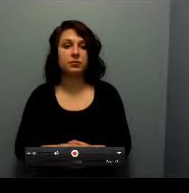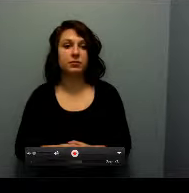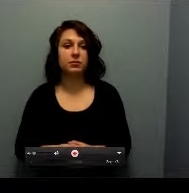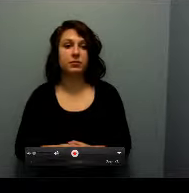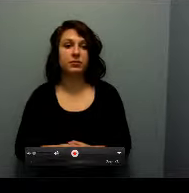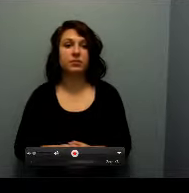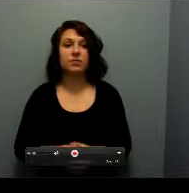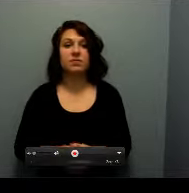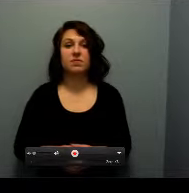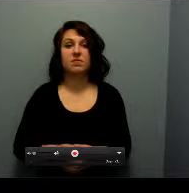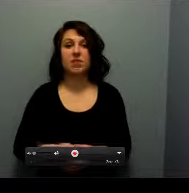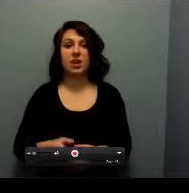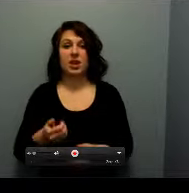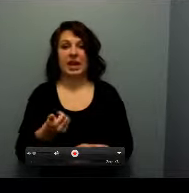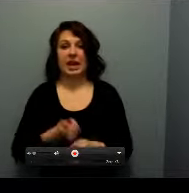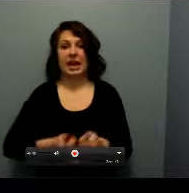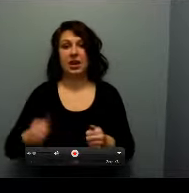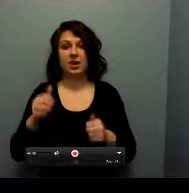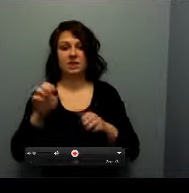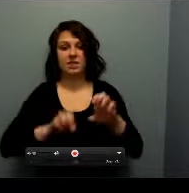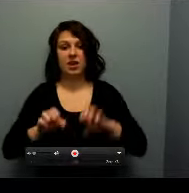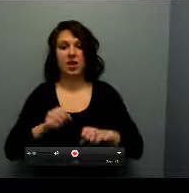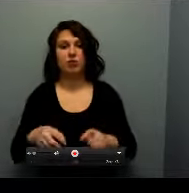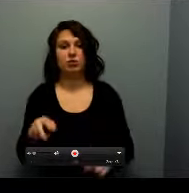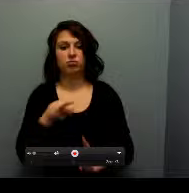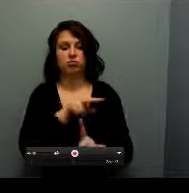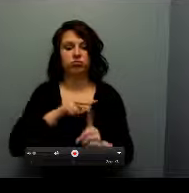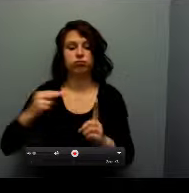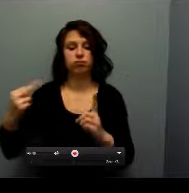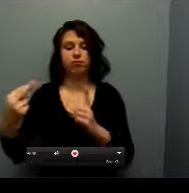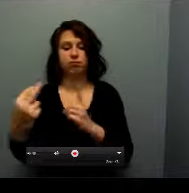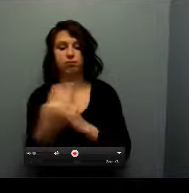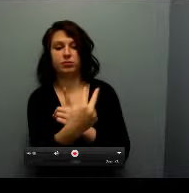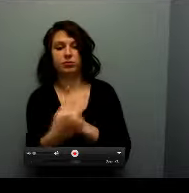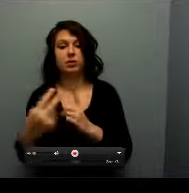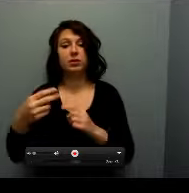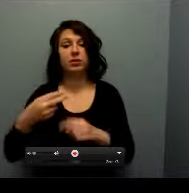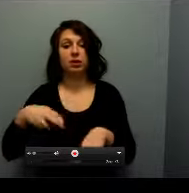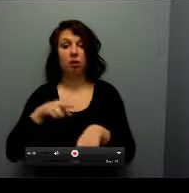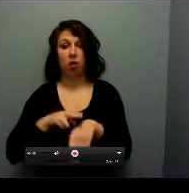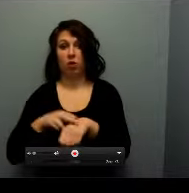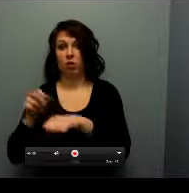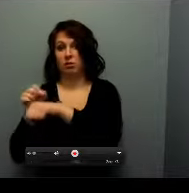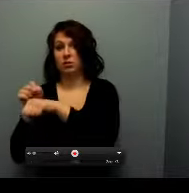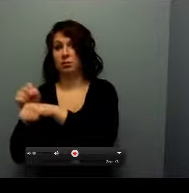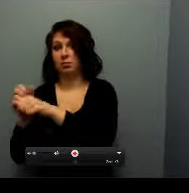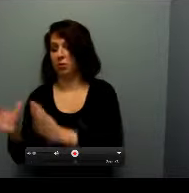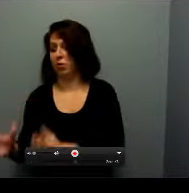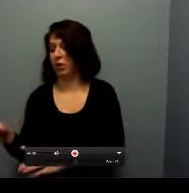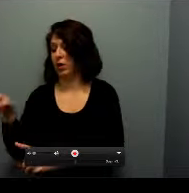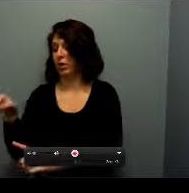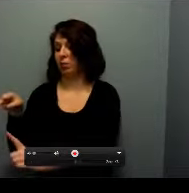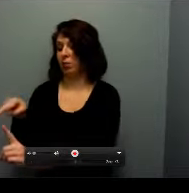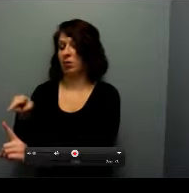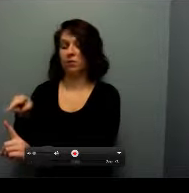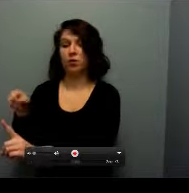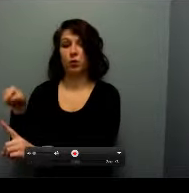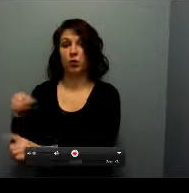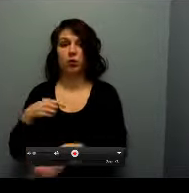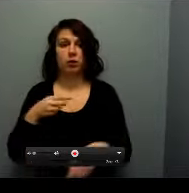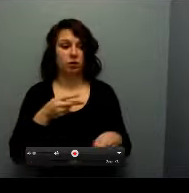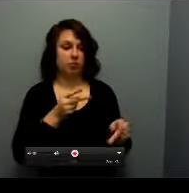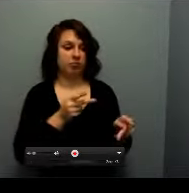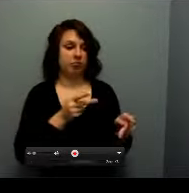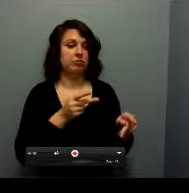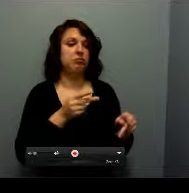Okay, in any evaluation, there's several different points of view. Of course, the employee's point of view, the manager's point of